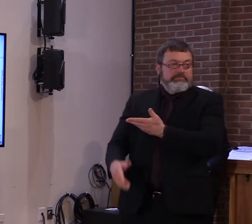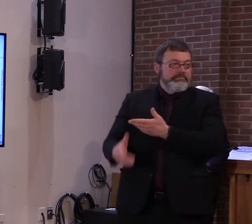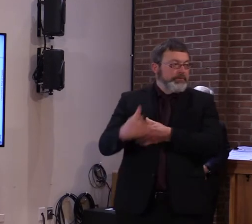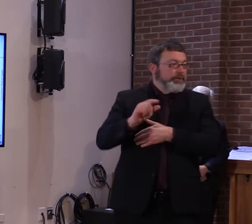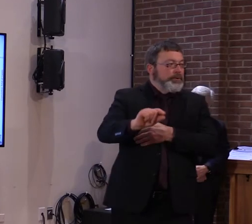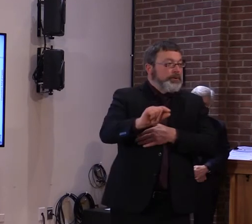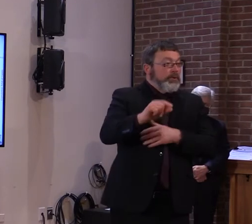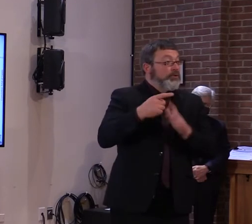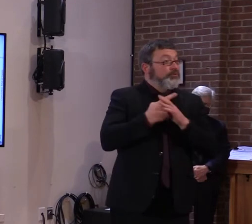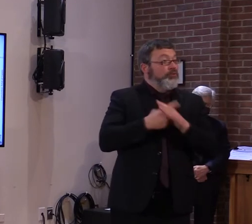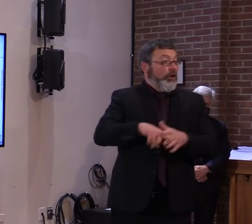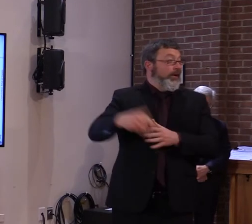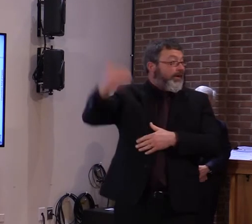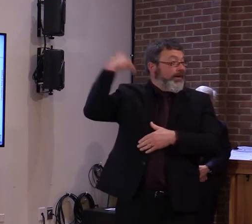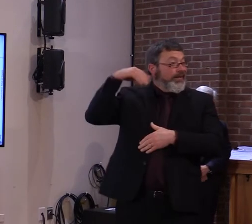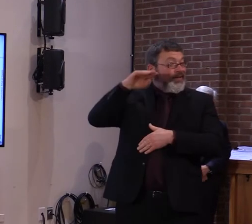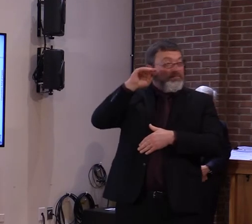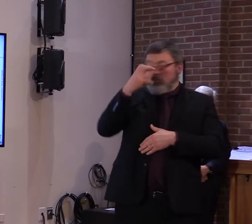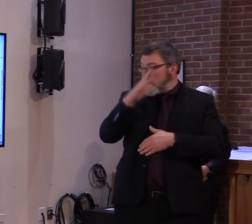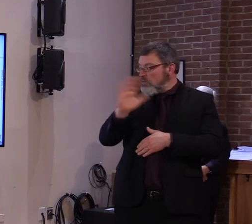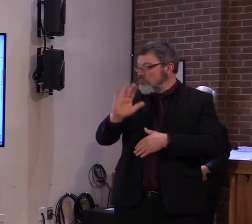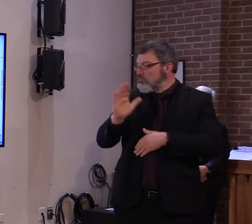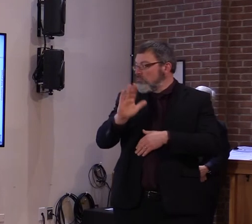now through mid-November.